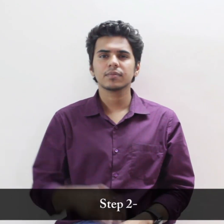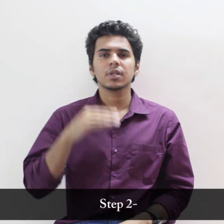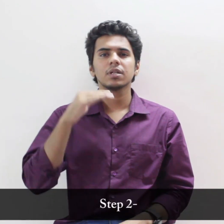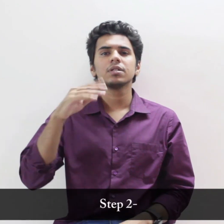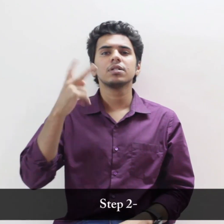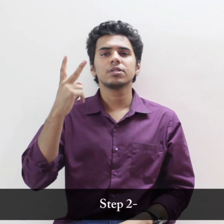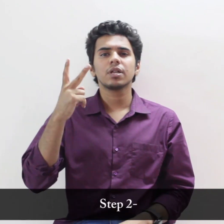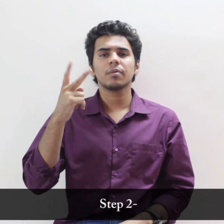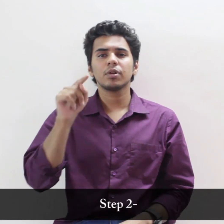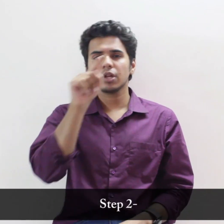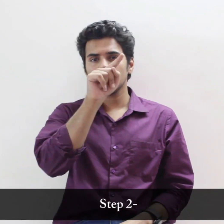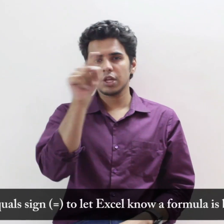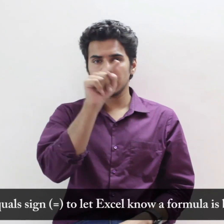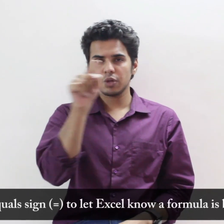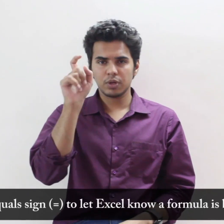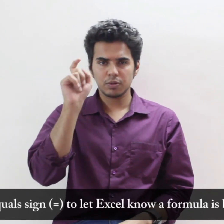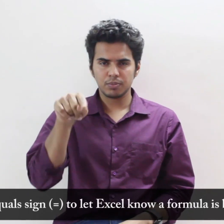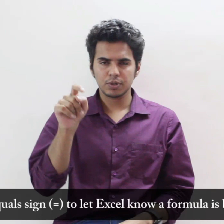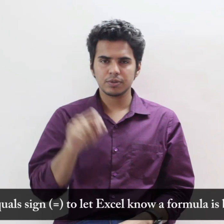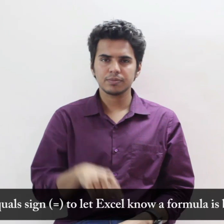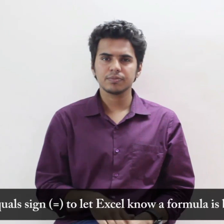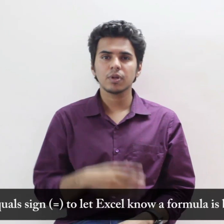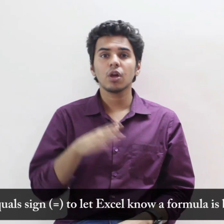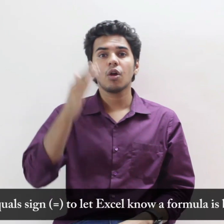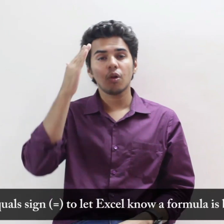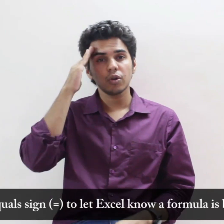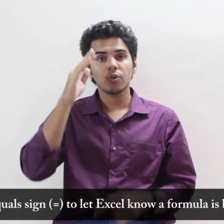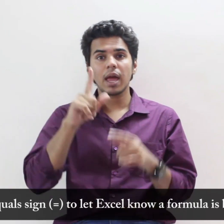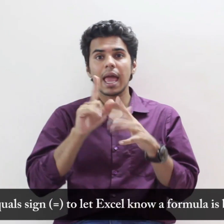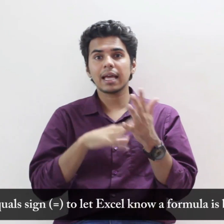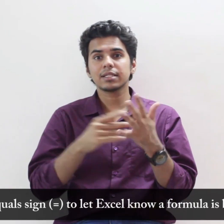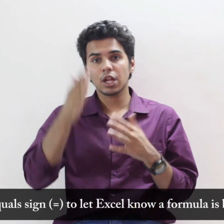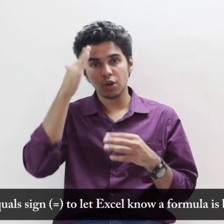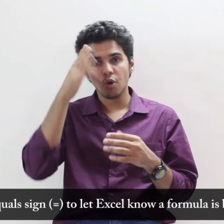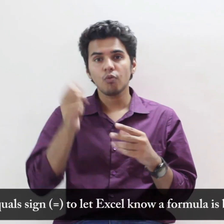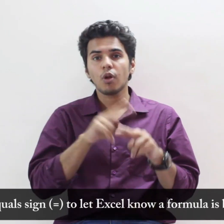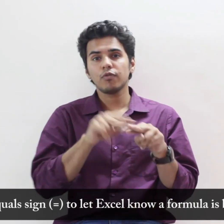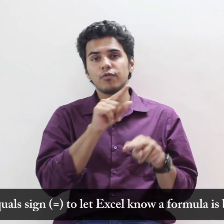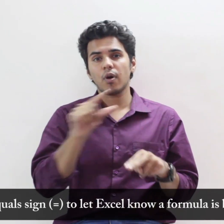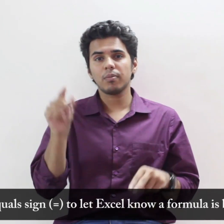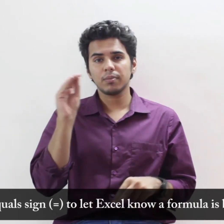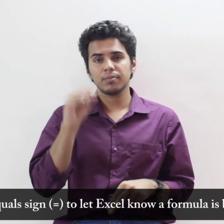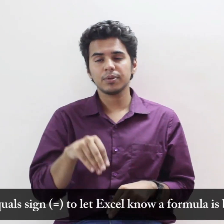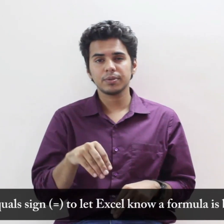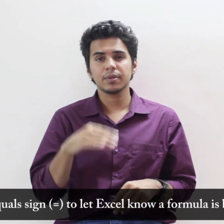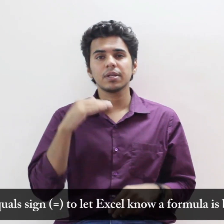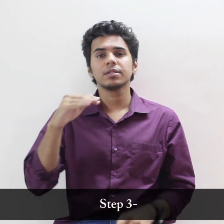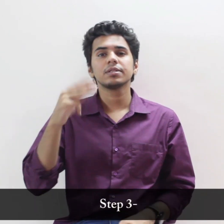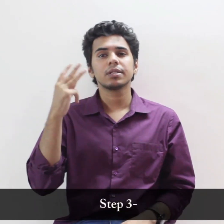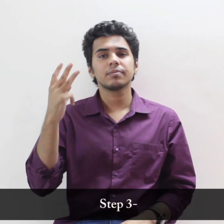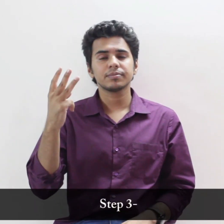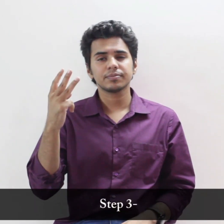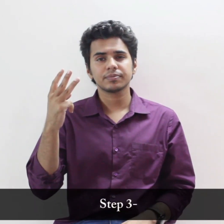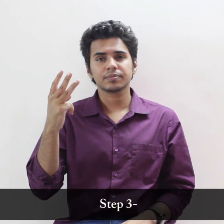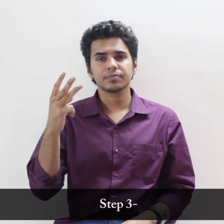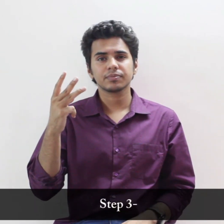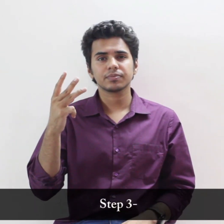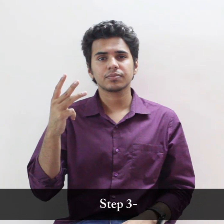Step 2. Type the equal sign is equal to let Excel know the formula is being defined. Step 3. Type the